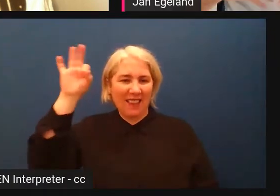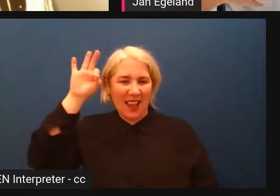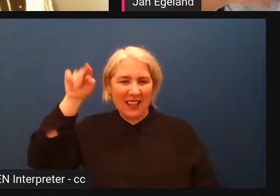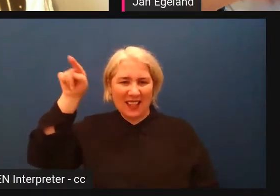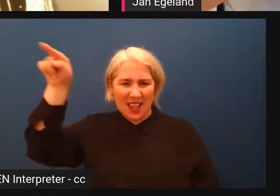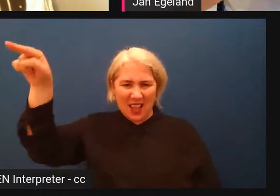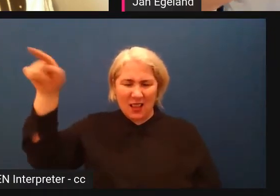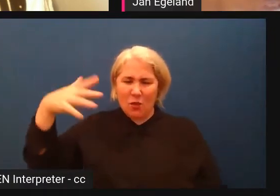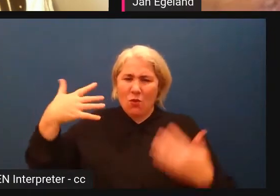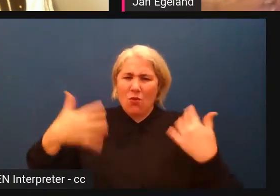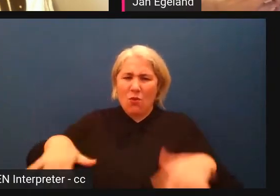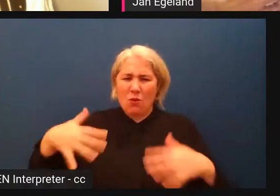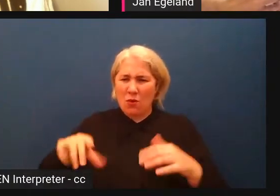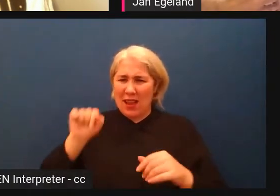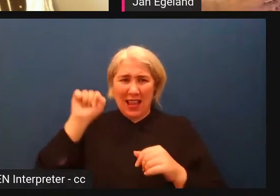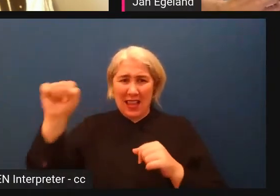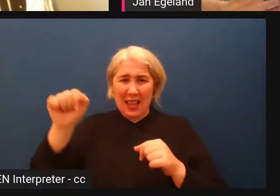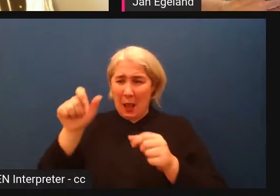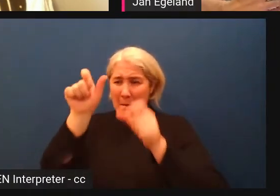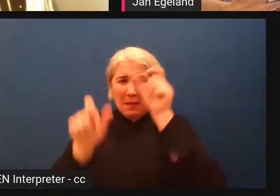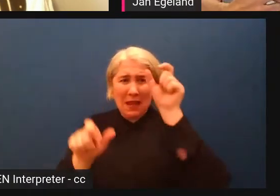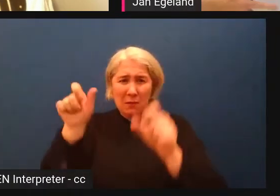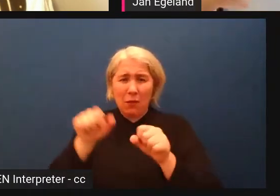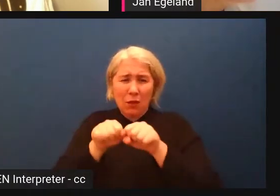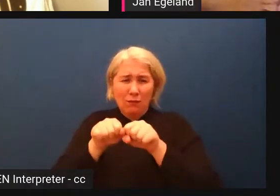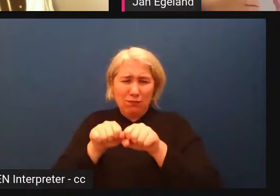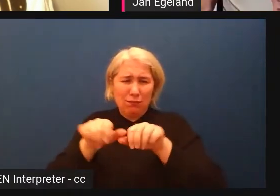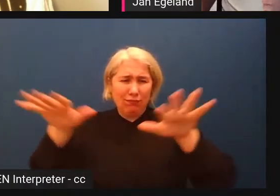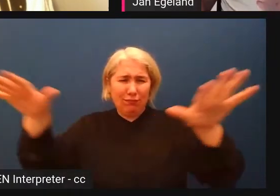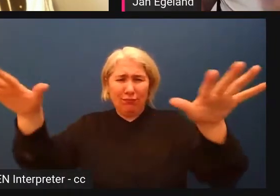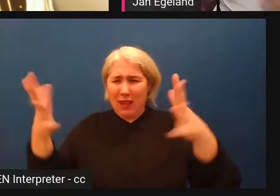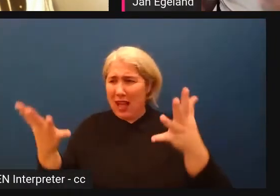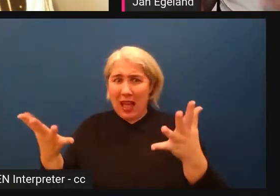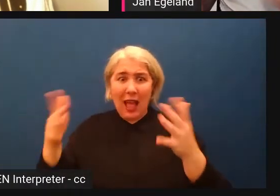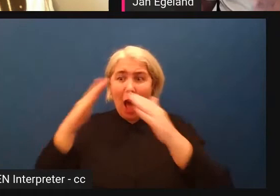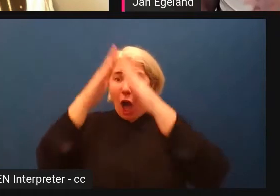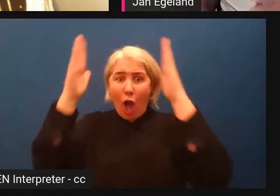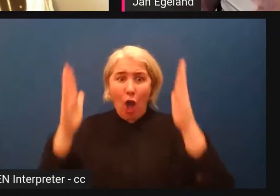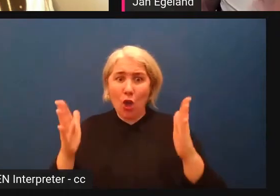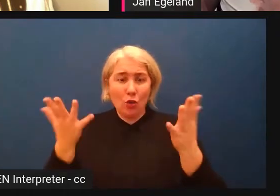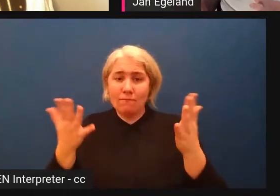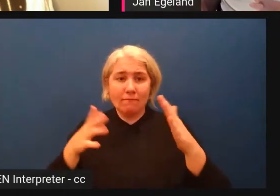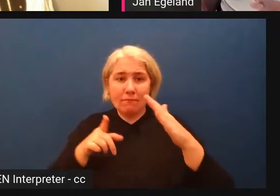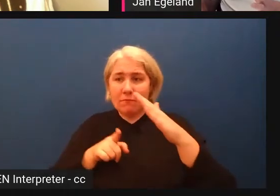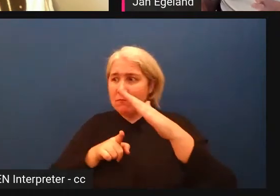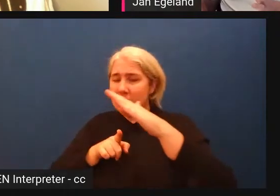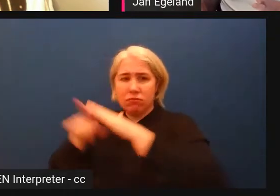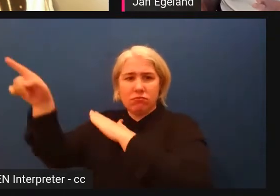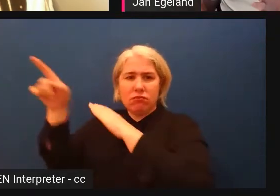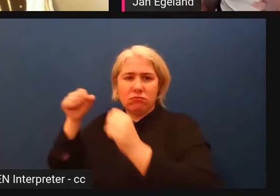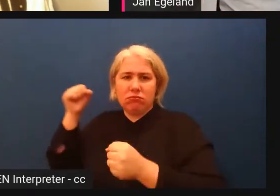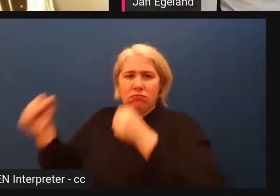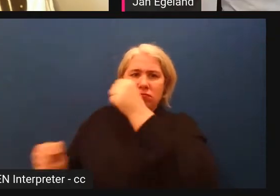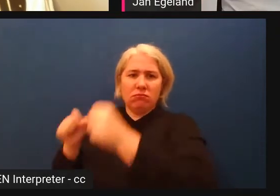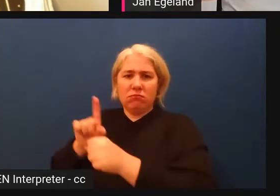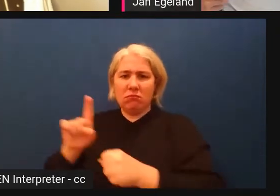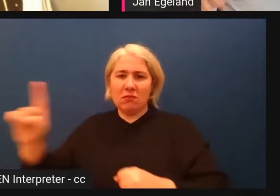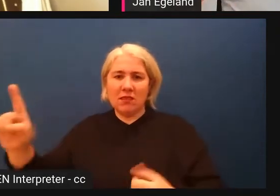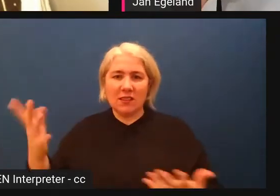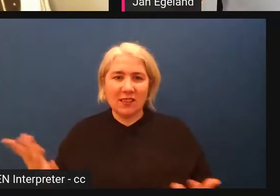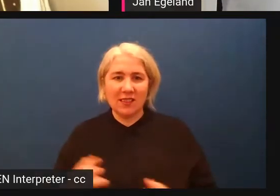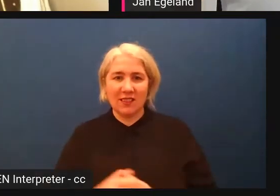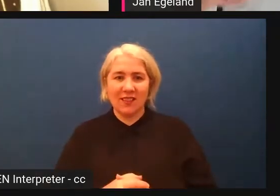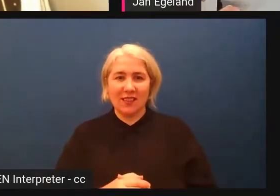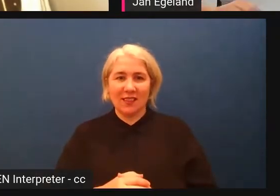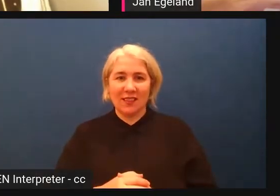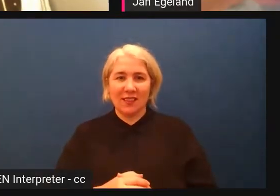is in one voice to me. We fear we will not survive this winter. And you, the